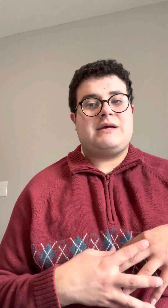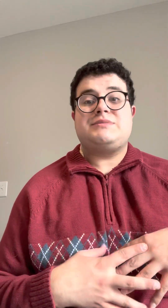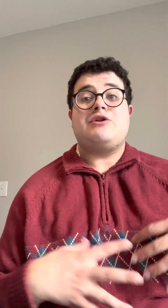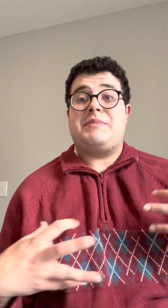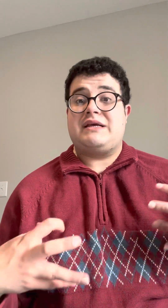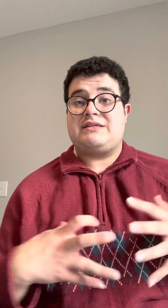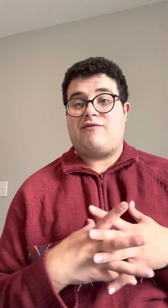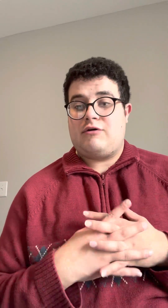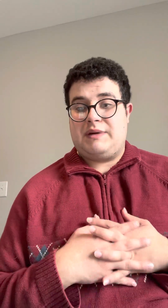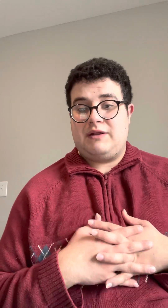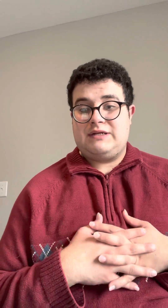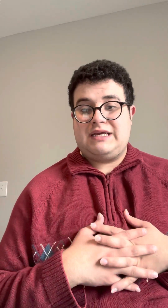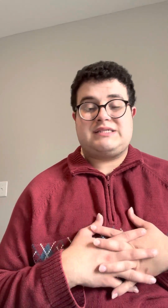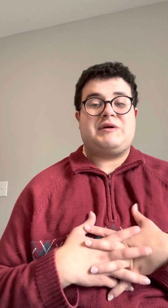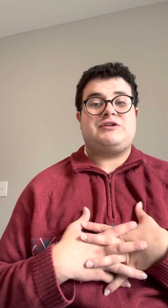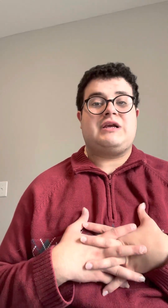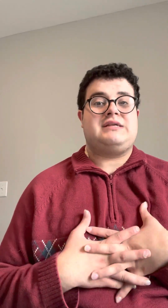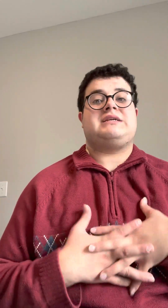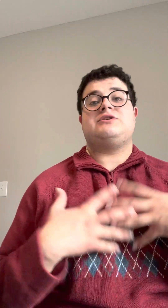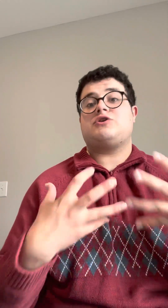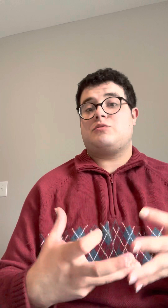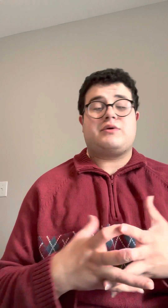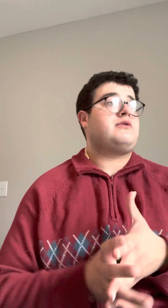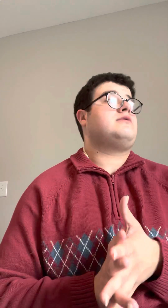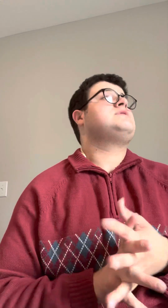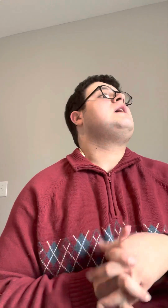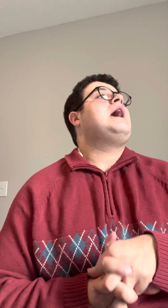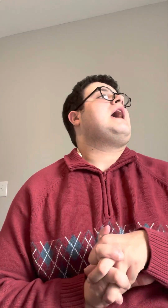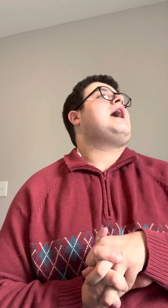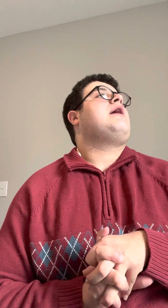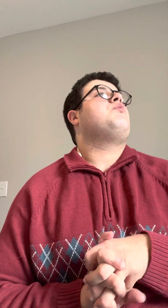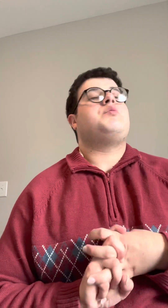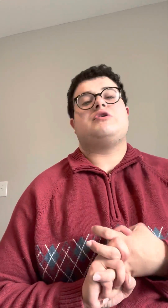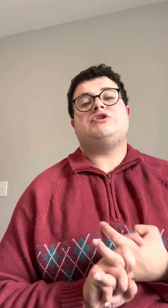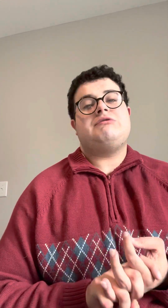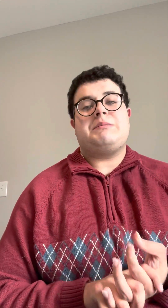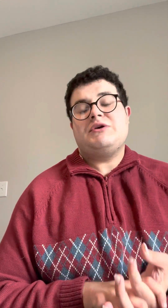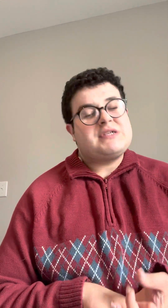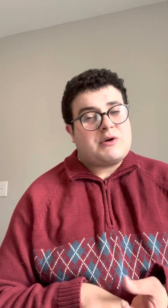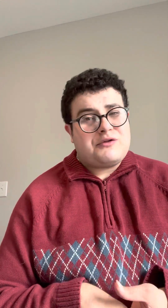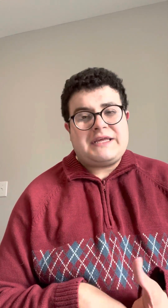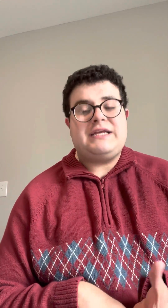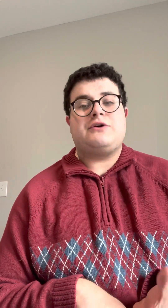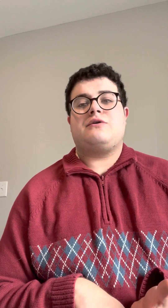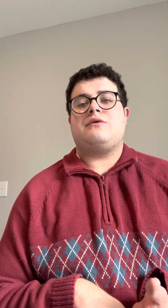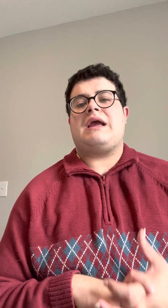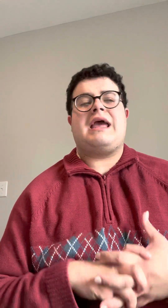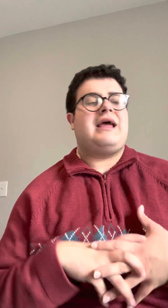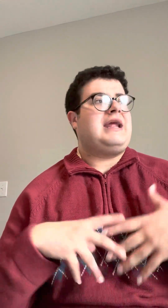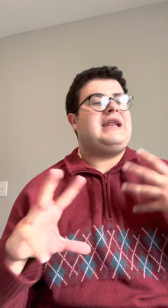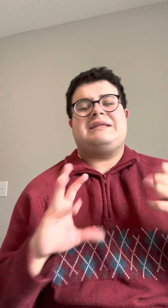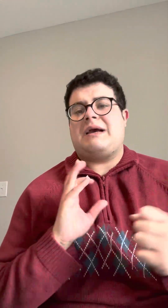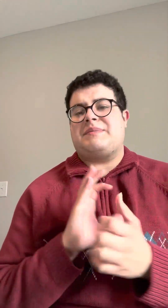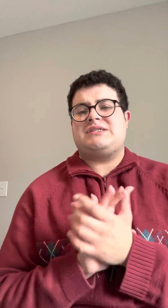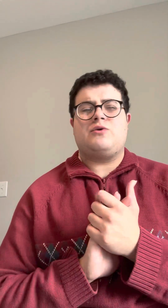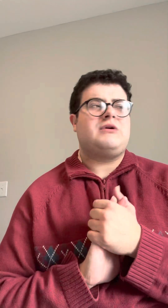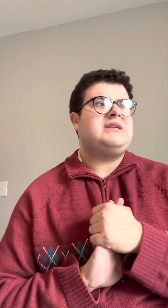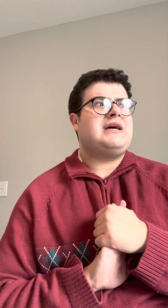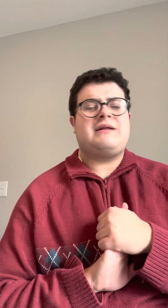to the best of our ability, especially as interpreters and when we're doing musical theater and any type of storytelling.